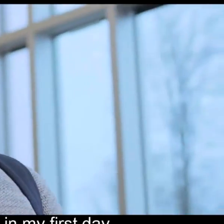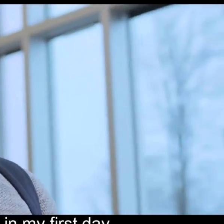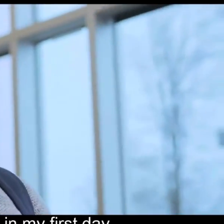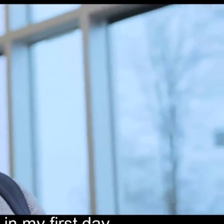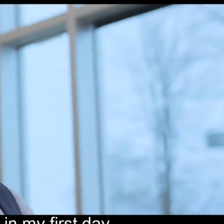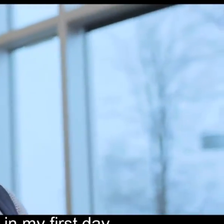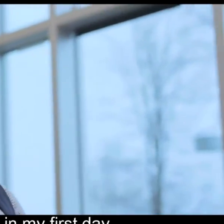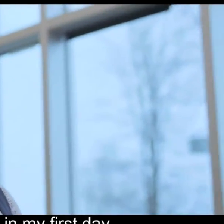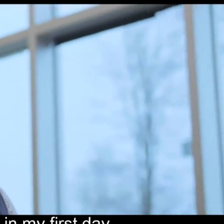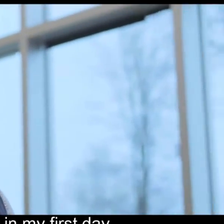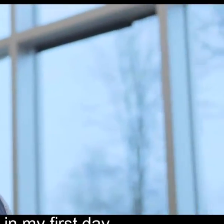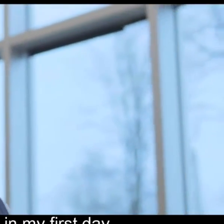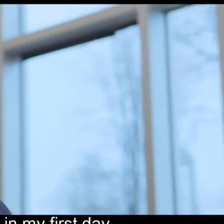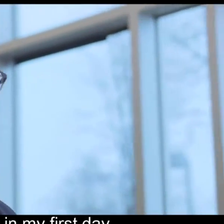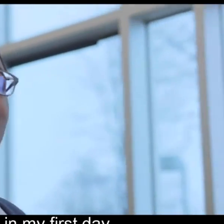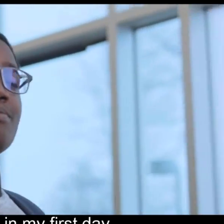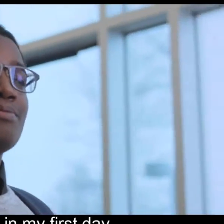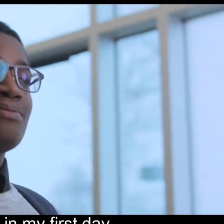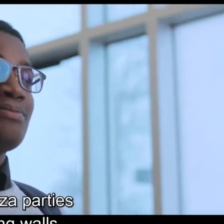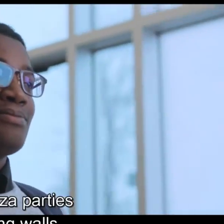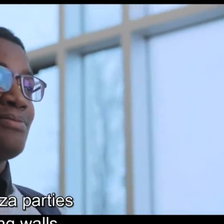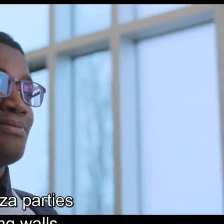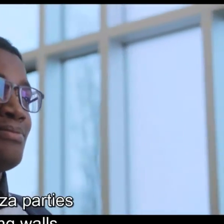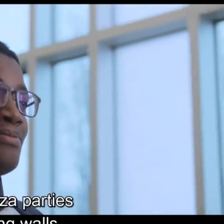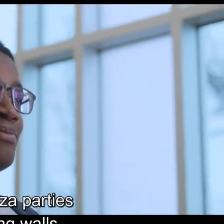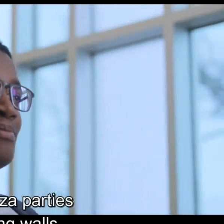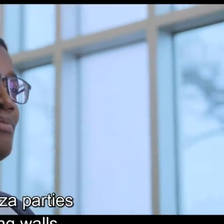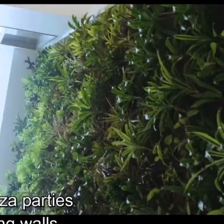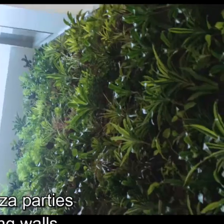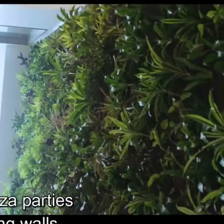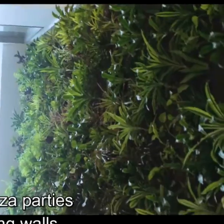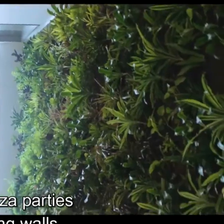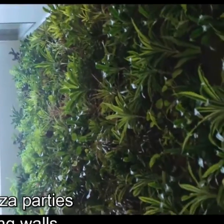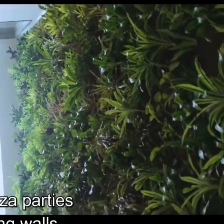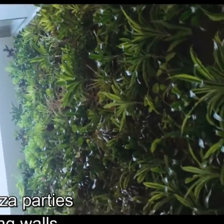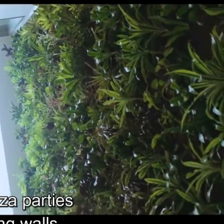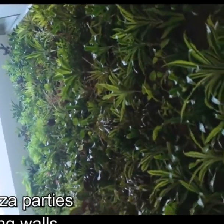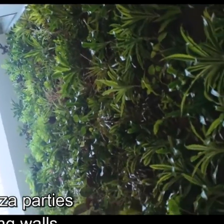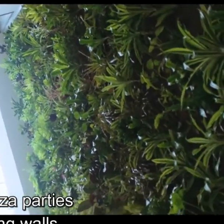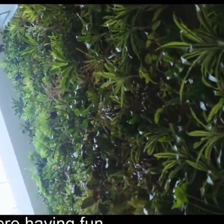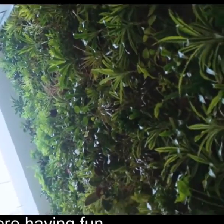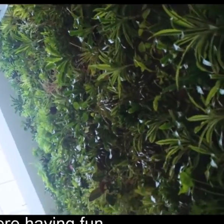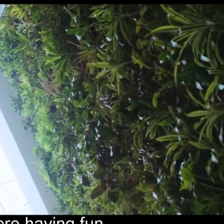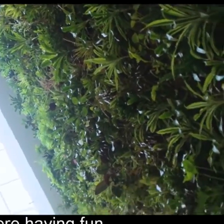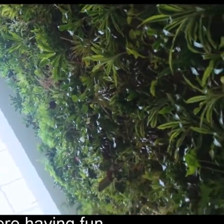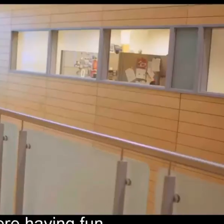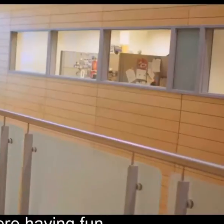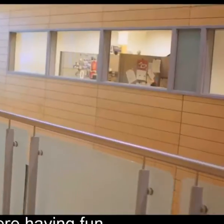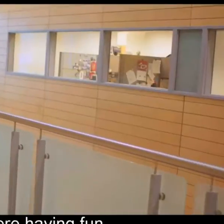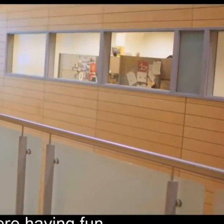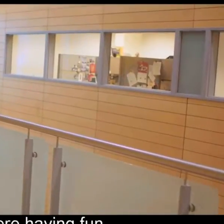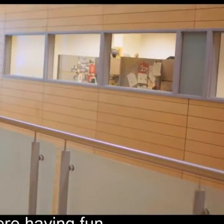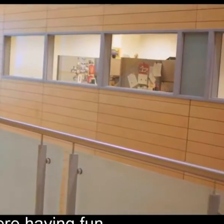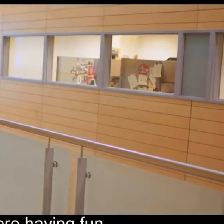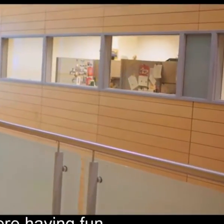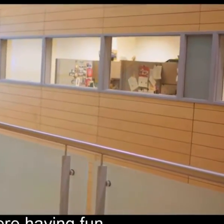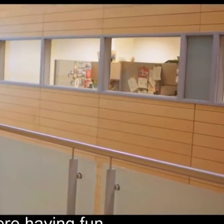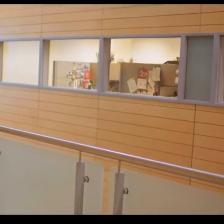my first day. There was pizza parties and nice living walls, and people were having fun.